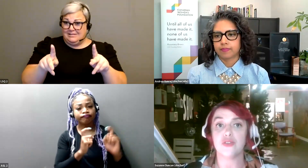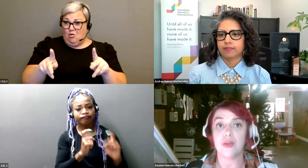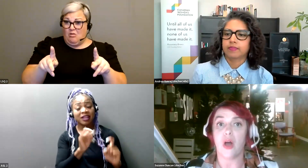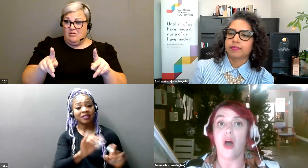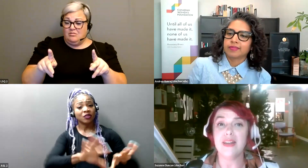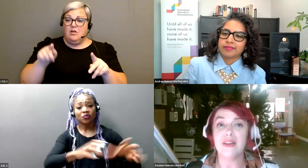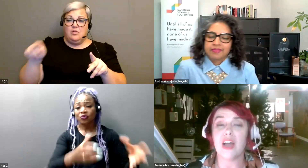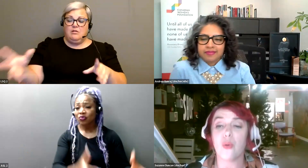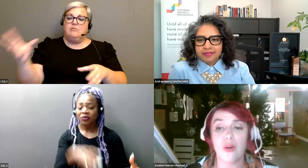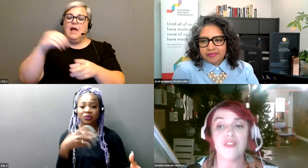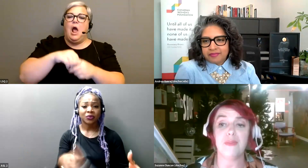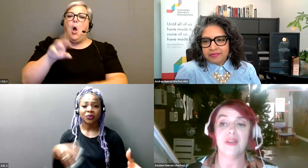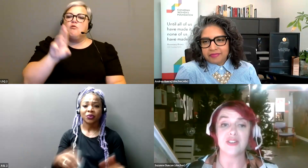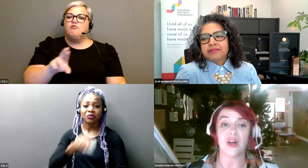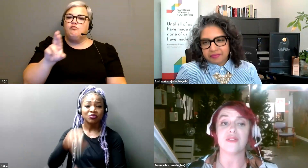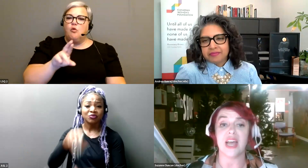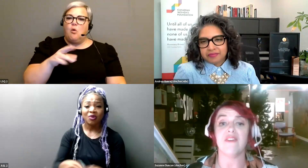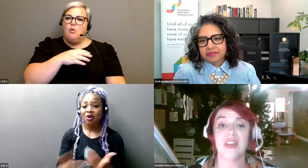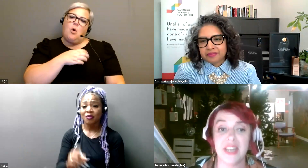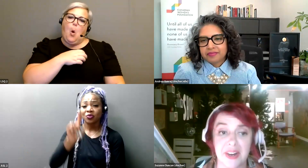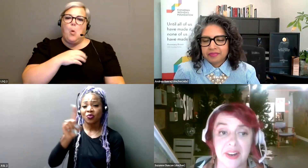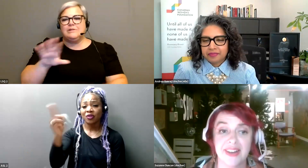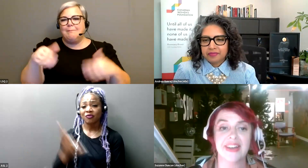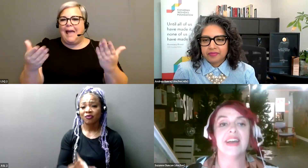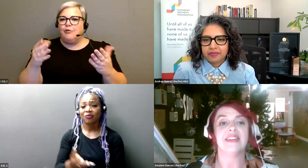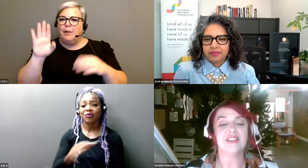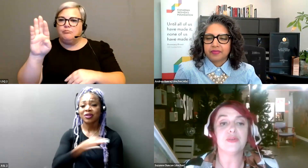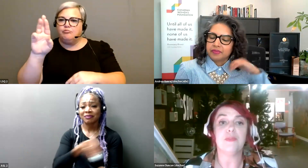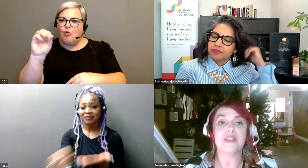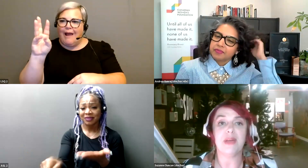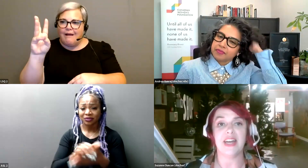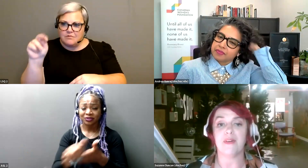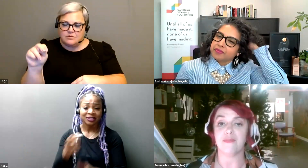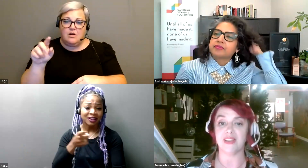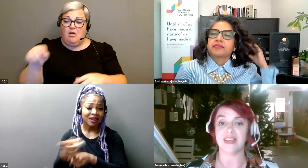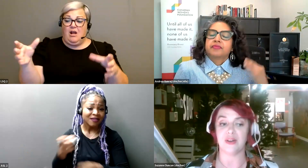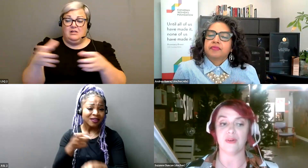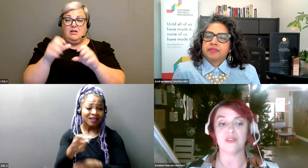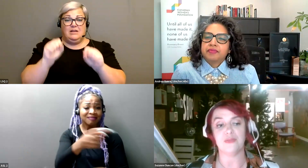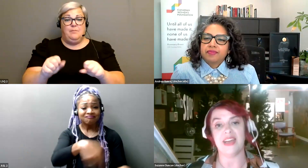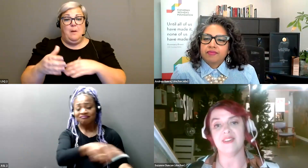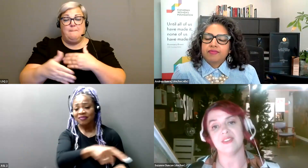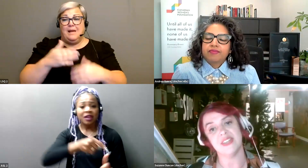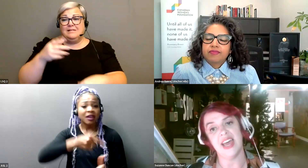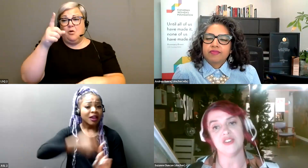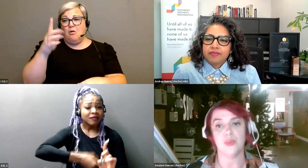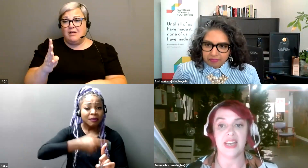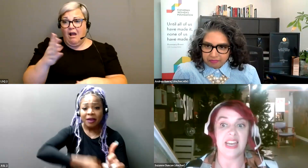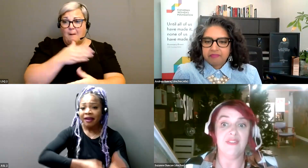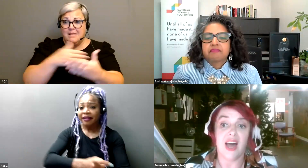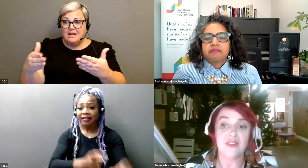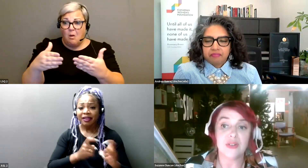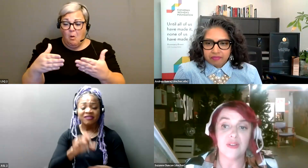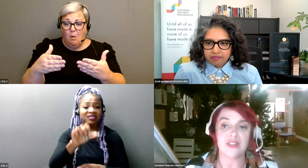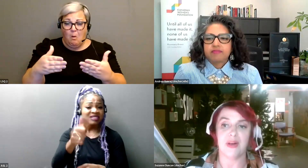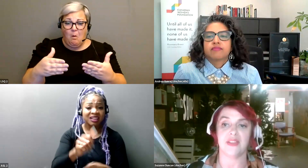they contribute nearly $250,000 every year. This group is made up of monthly donors who make gifts of $10, $20,